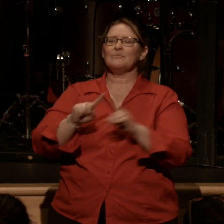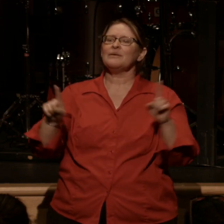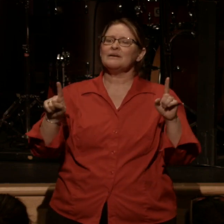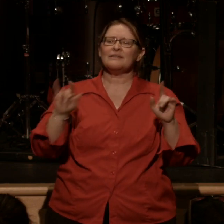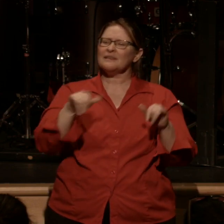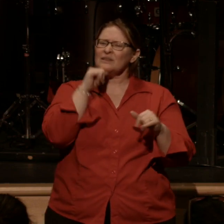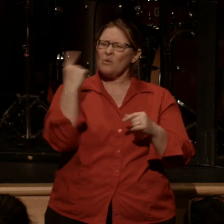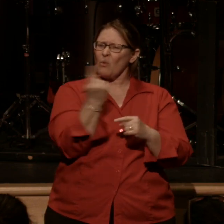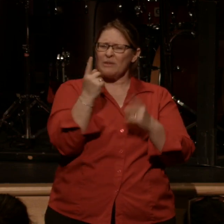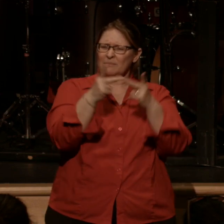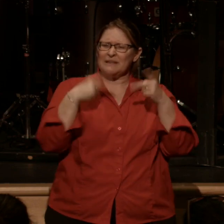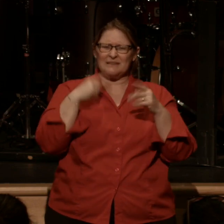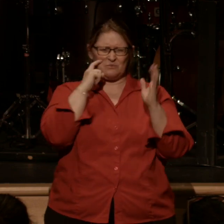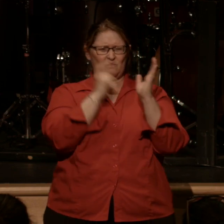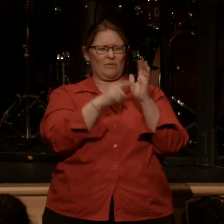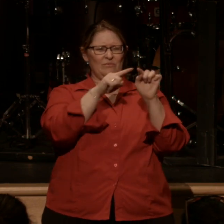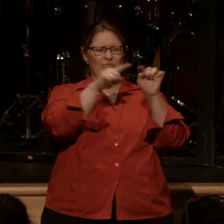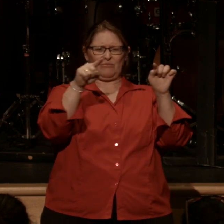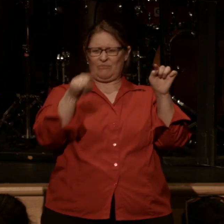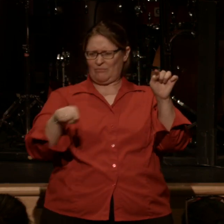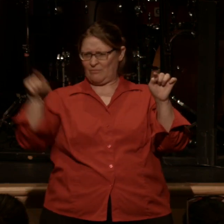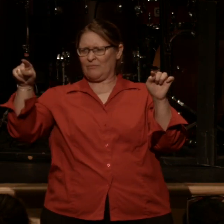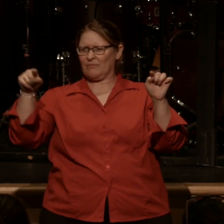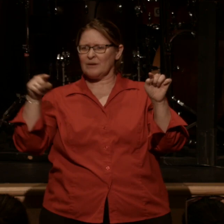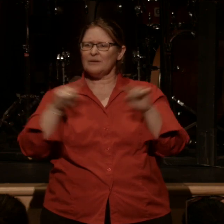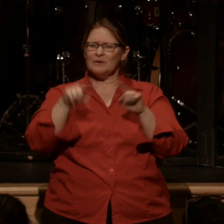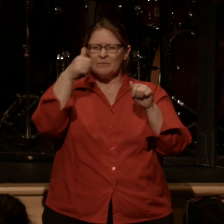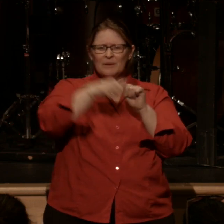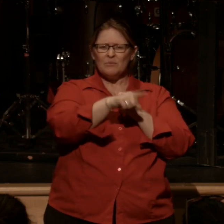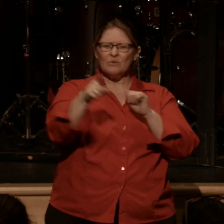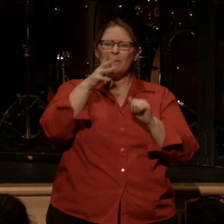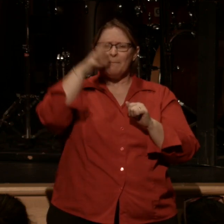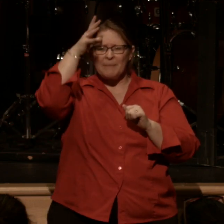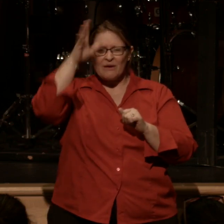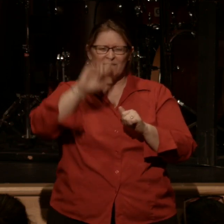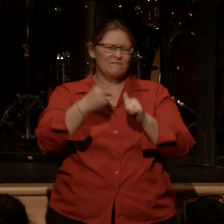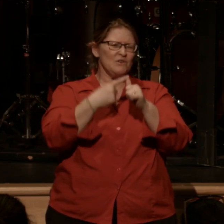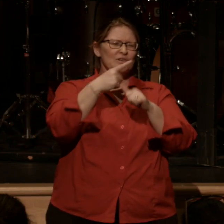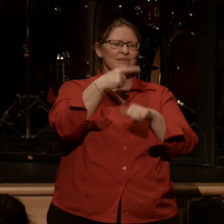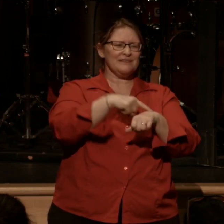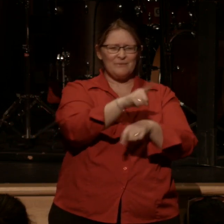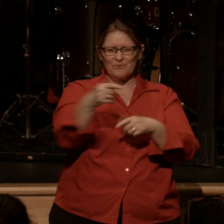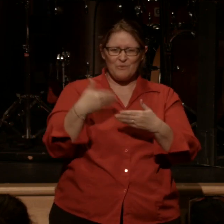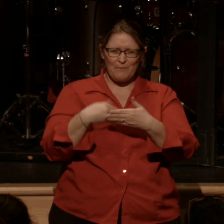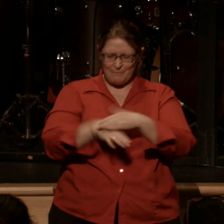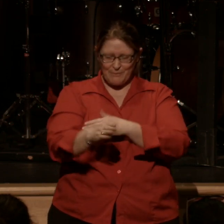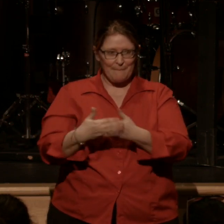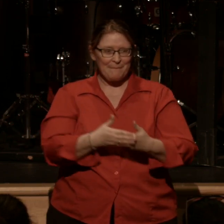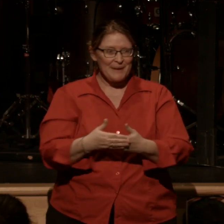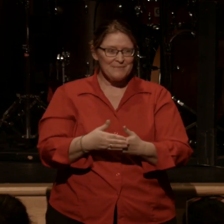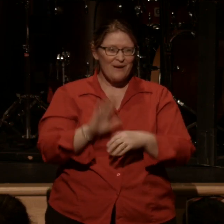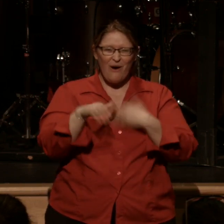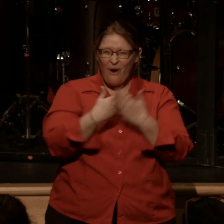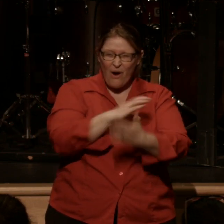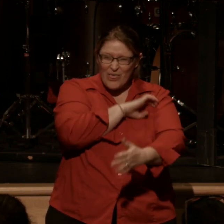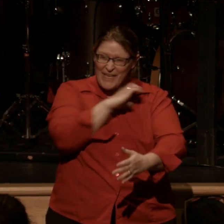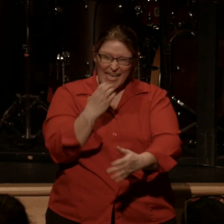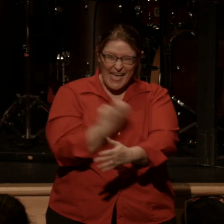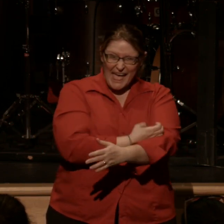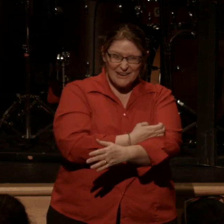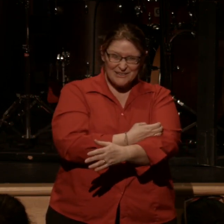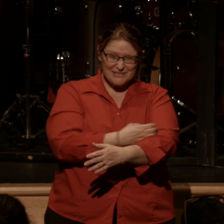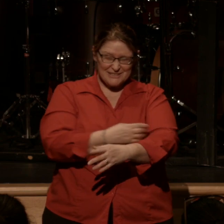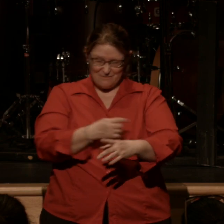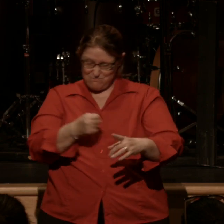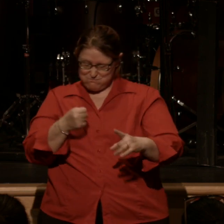only place I recognize this trajectory. Maybe you remember as a parent the first time your first child was born, and all of your energy got